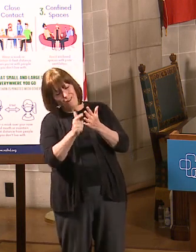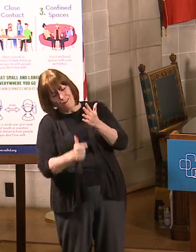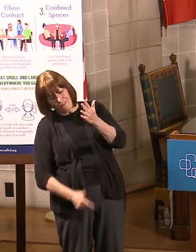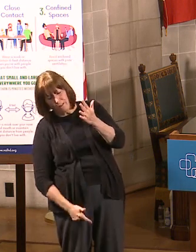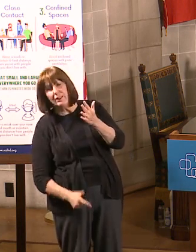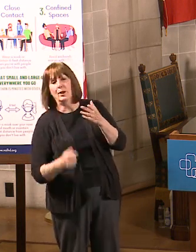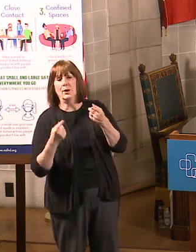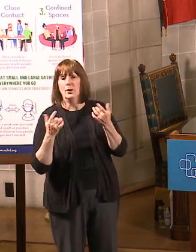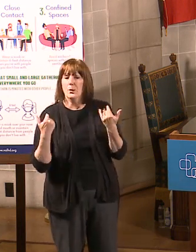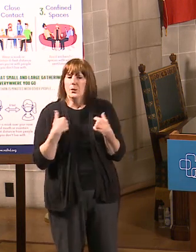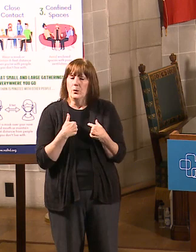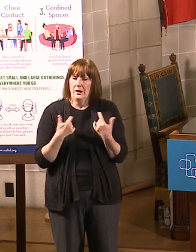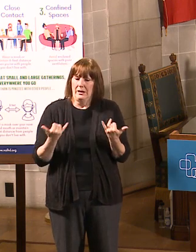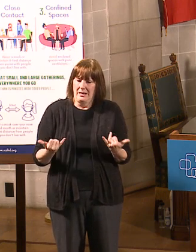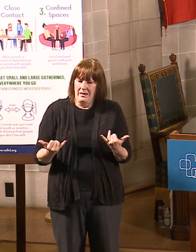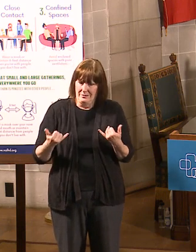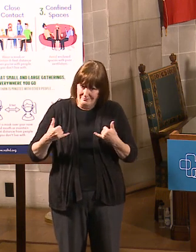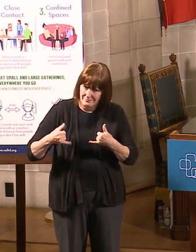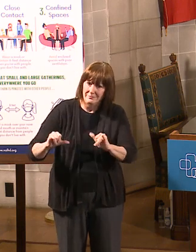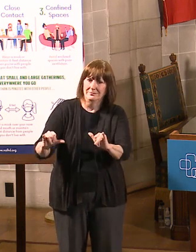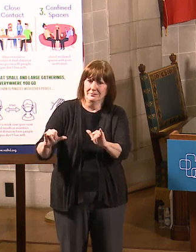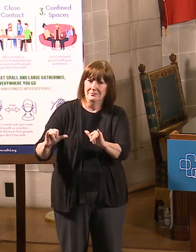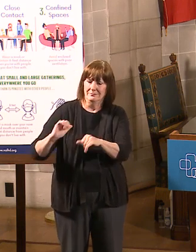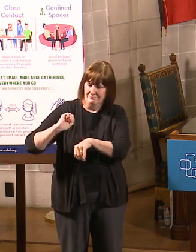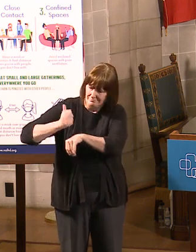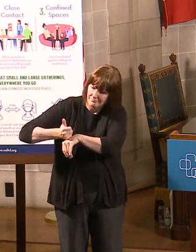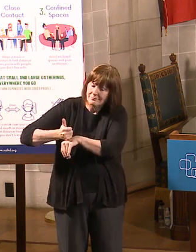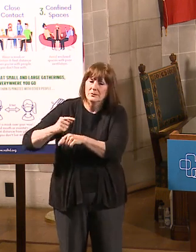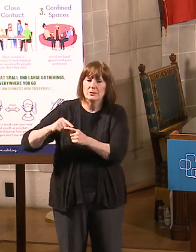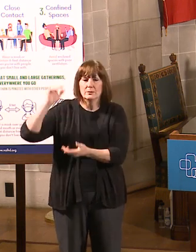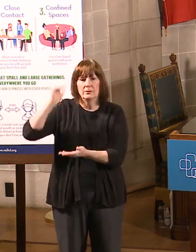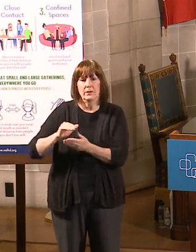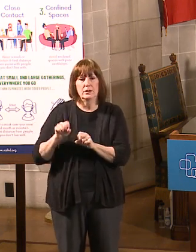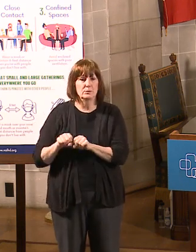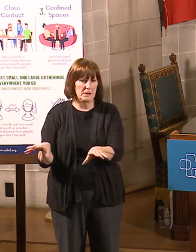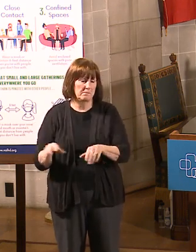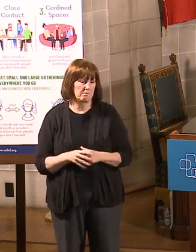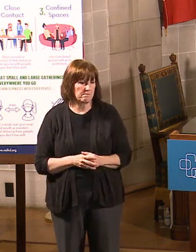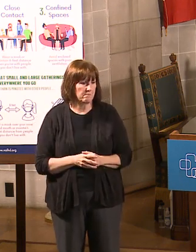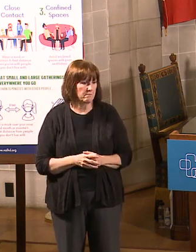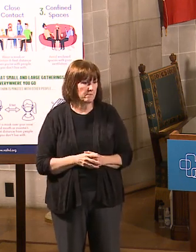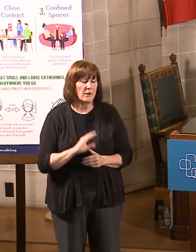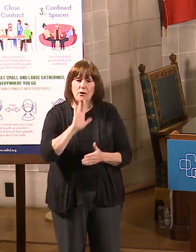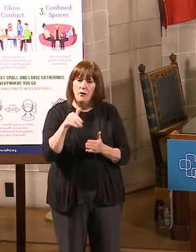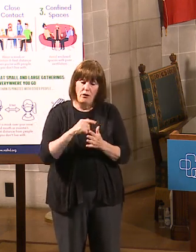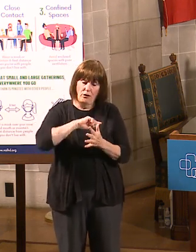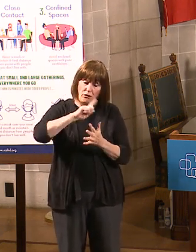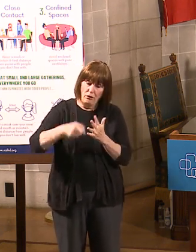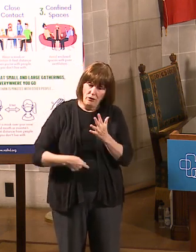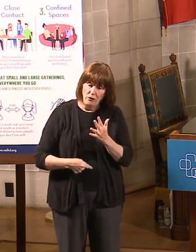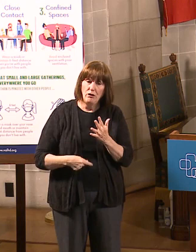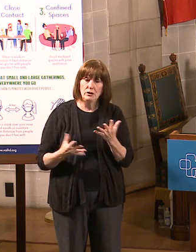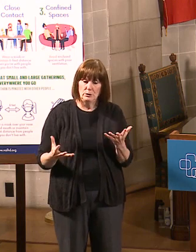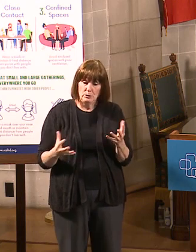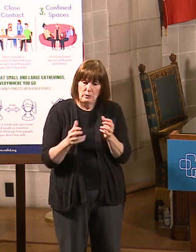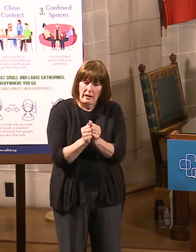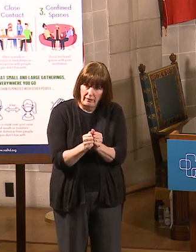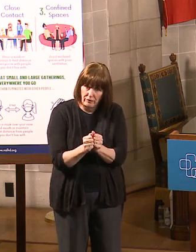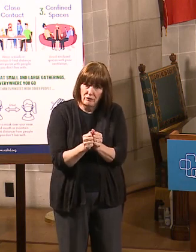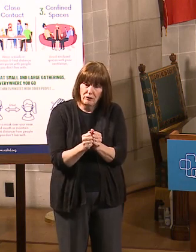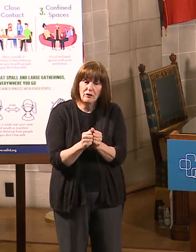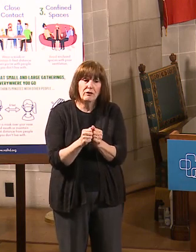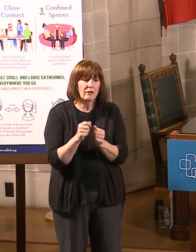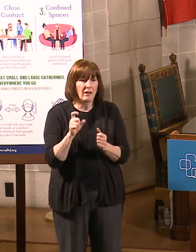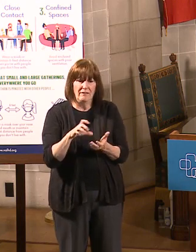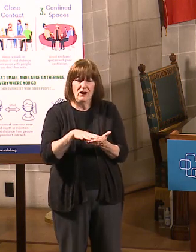the things that will be that Swiss cheese that help us protect us and slow down the spread of the virus. So it's all these things that have to work together, and we have to learn to